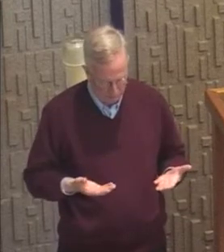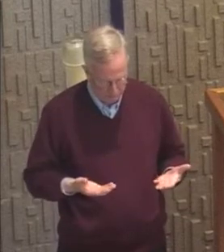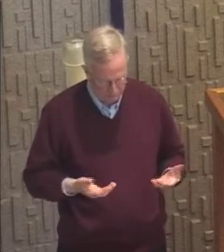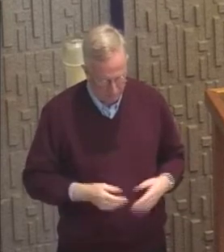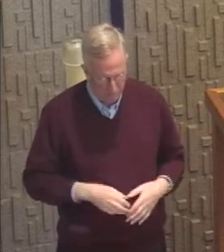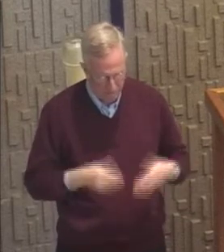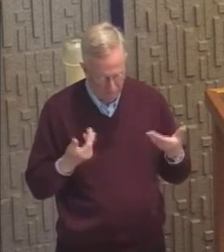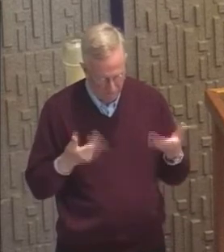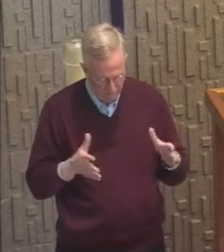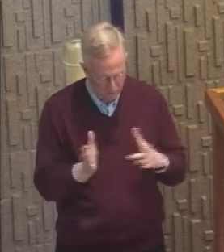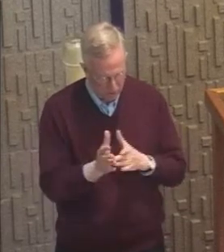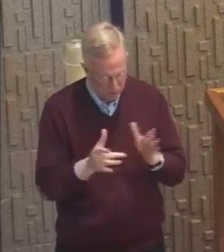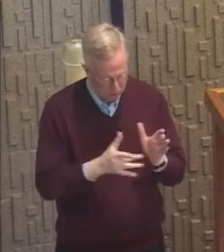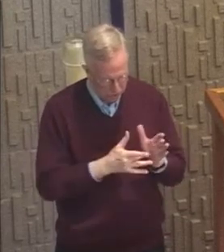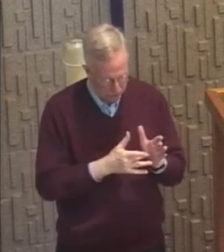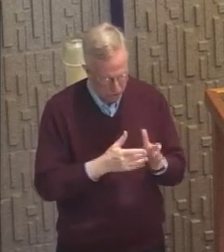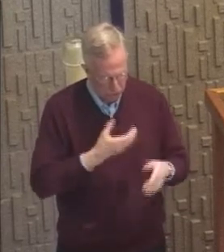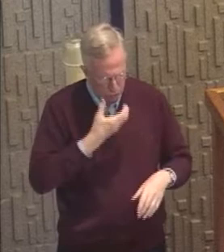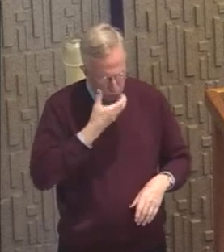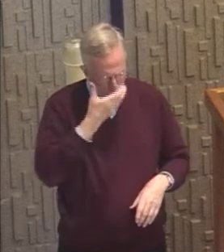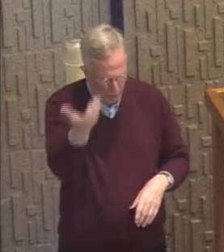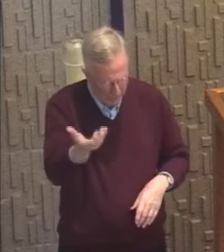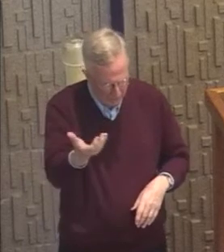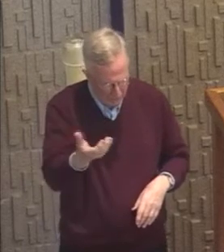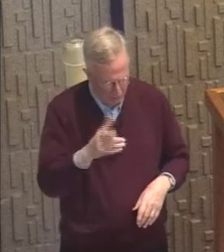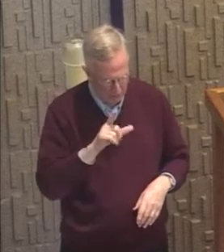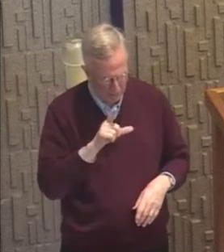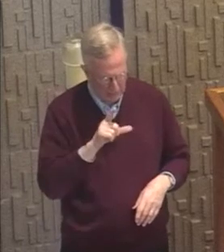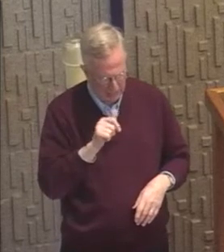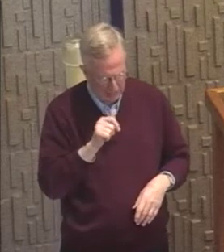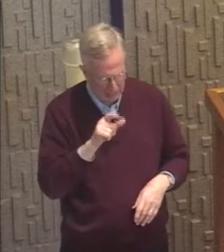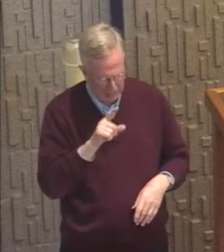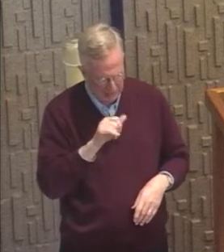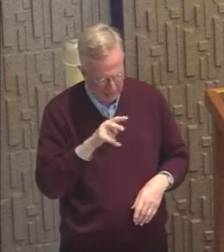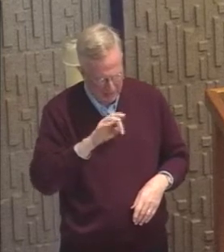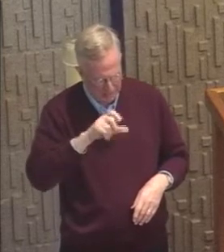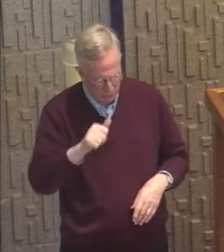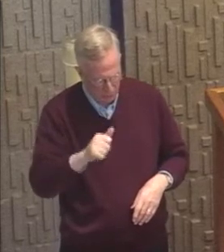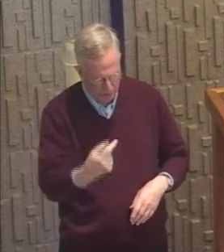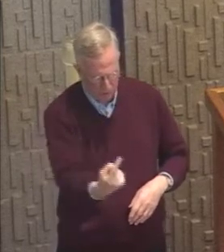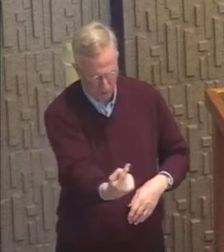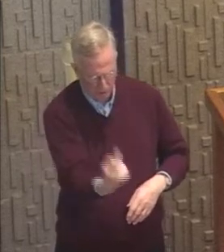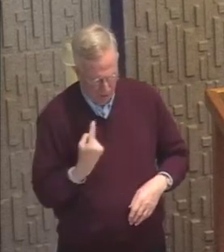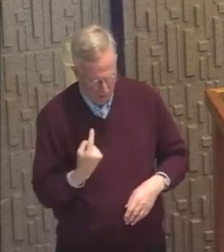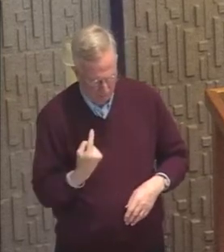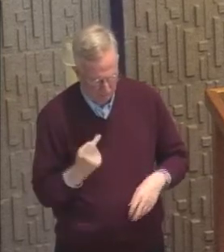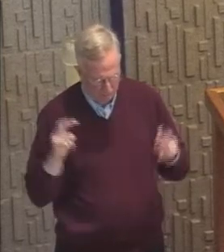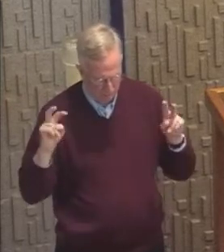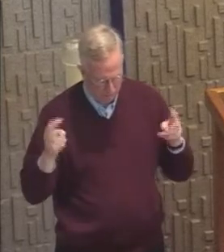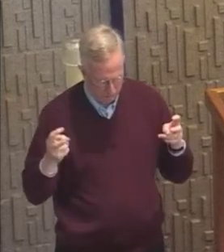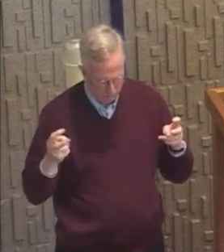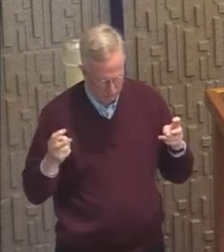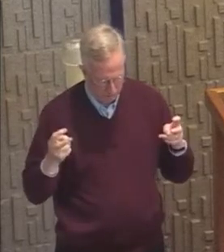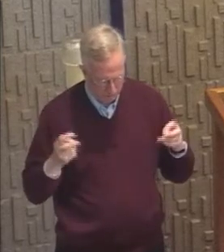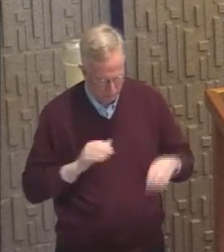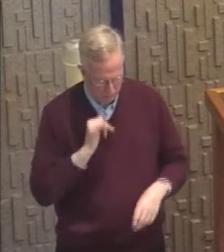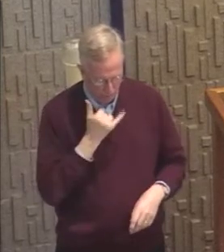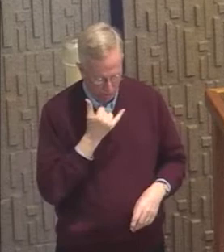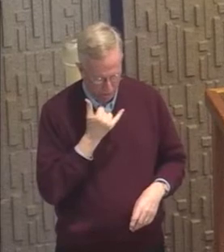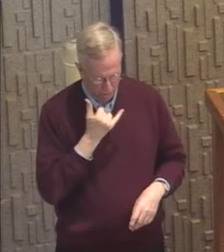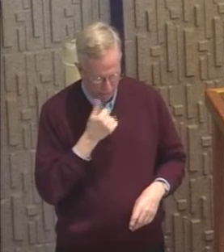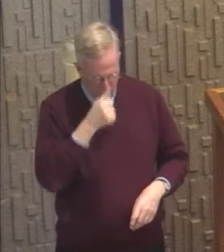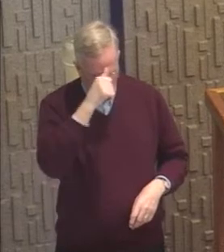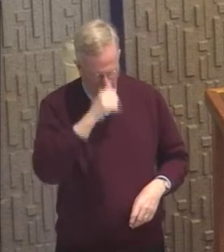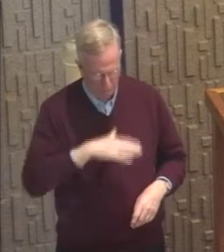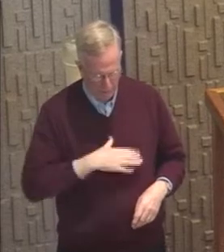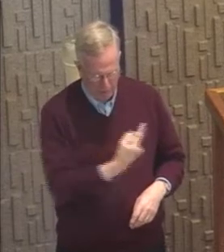And when he had said this, he cried out in a loud voice, Lazarus, come out. The dead man came